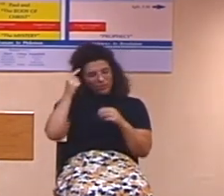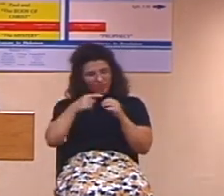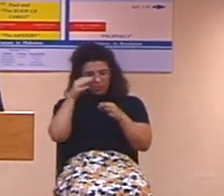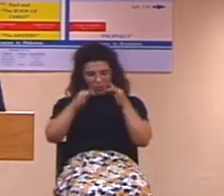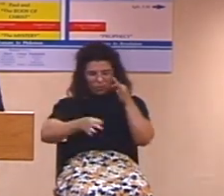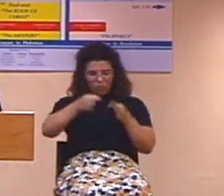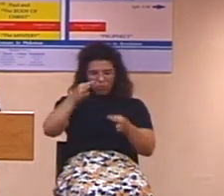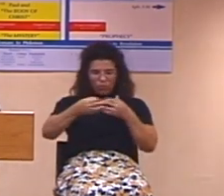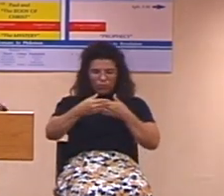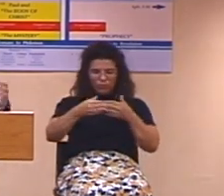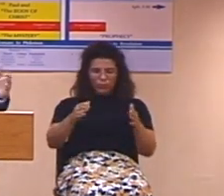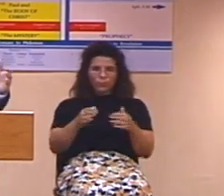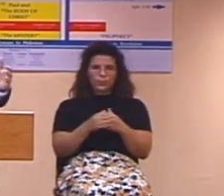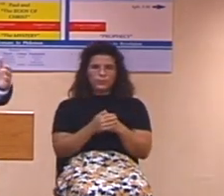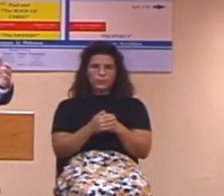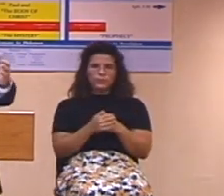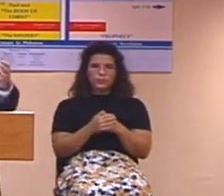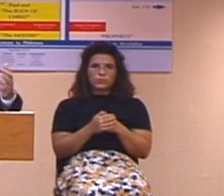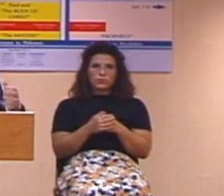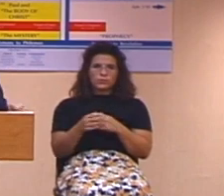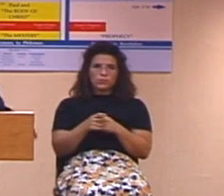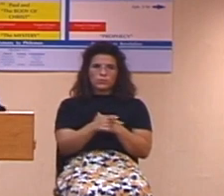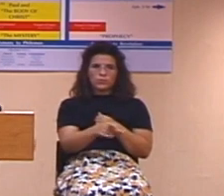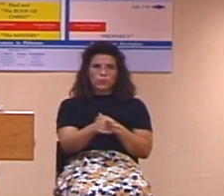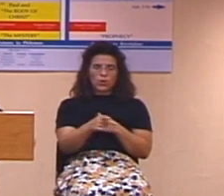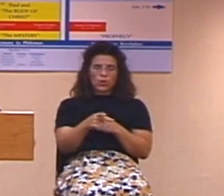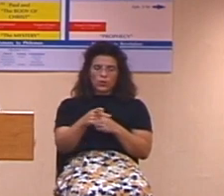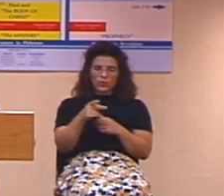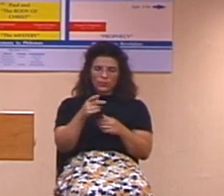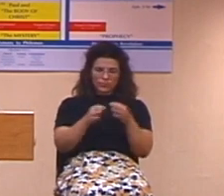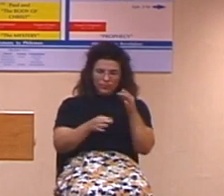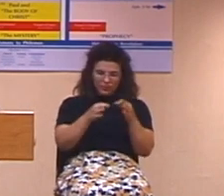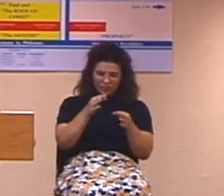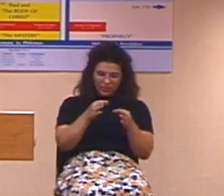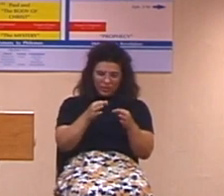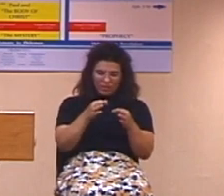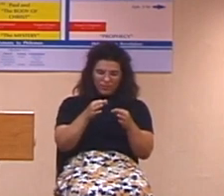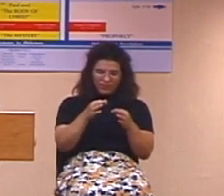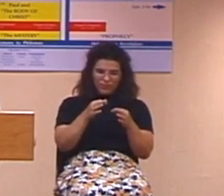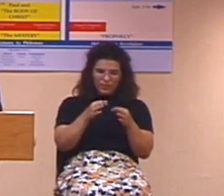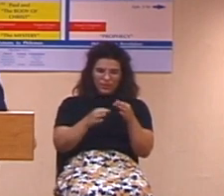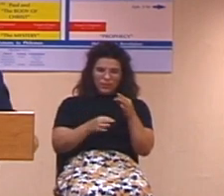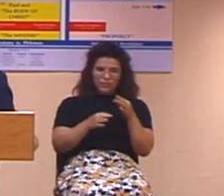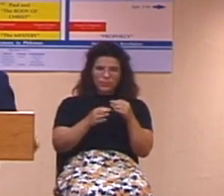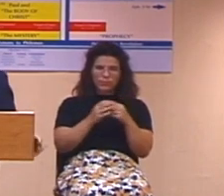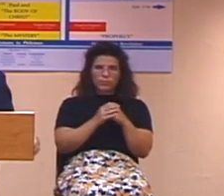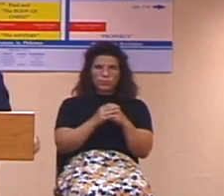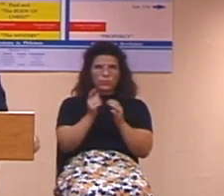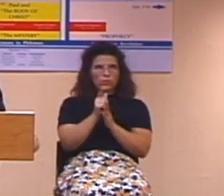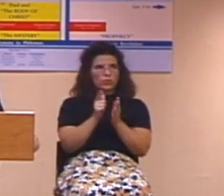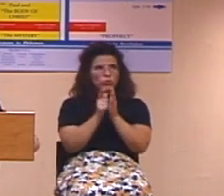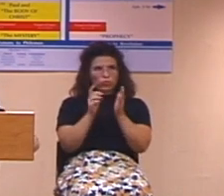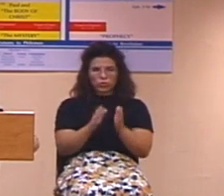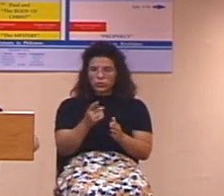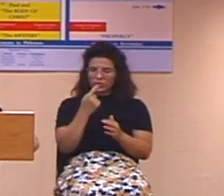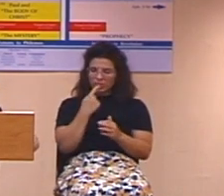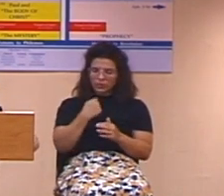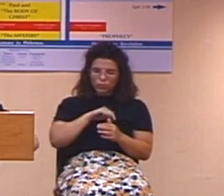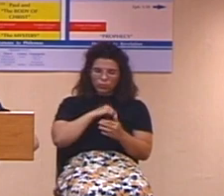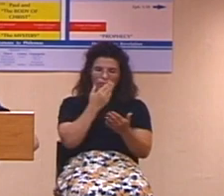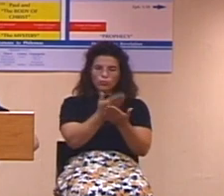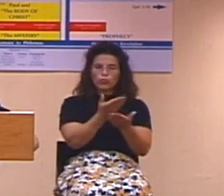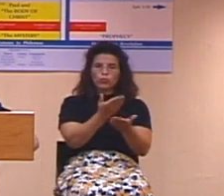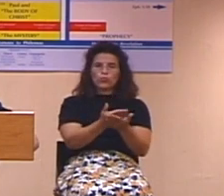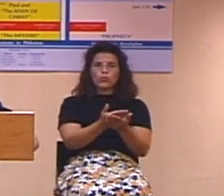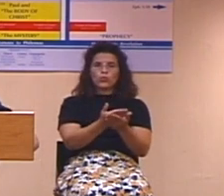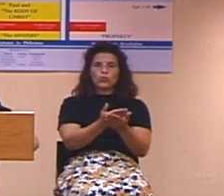courtroom. Paul, the prosecuting attorney, has laid it out. We've proved the case. The father says, you know what?